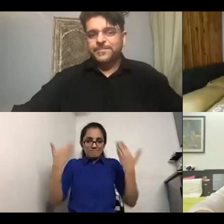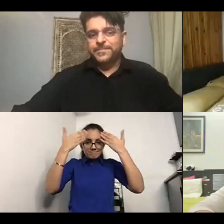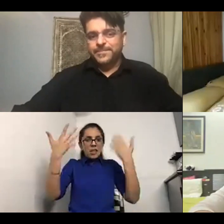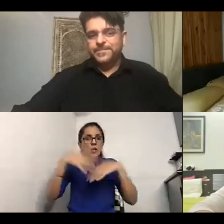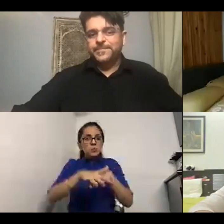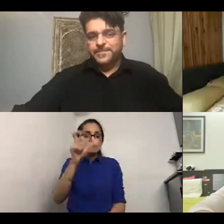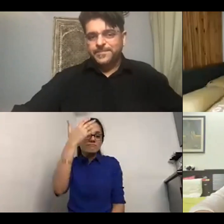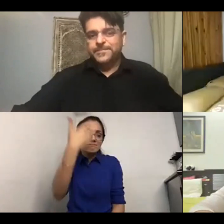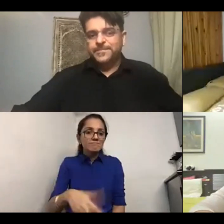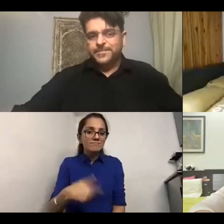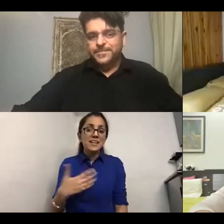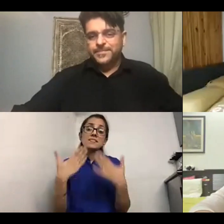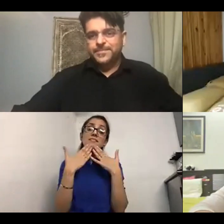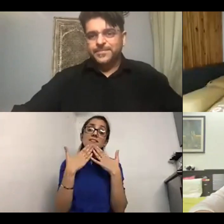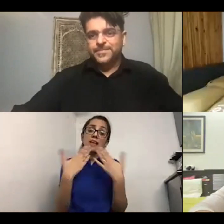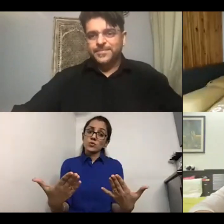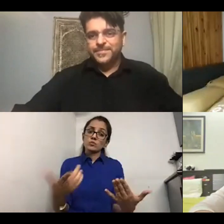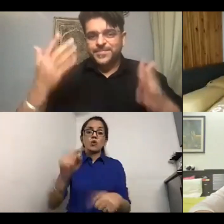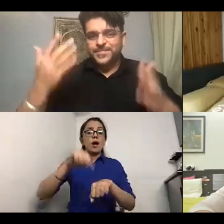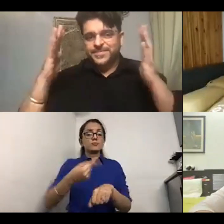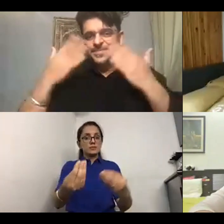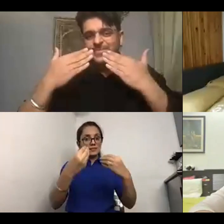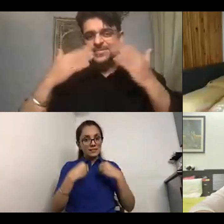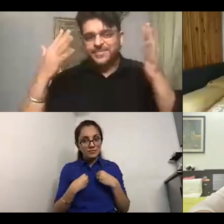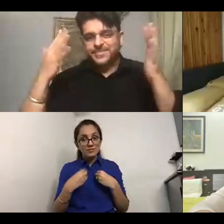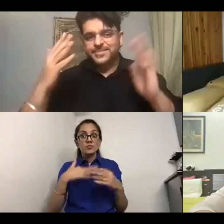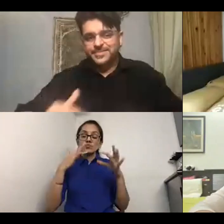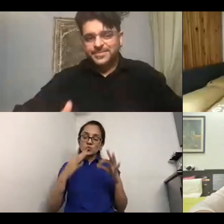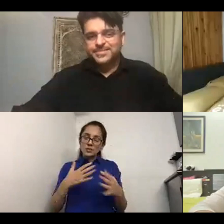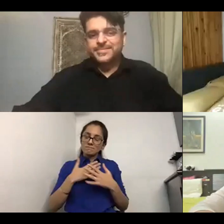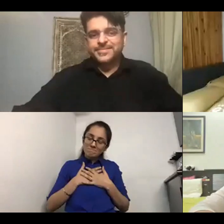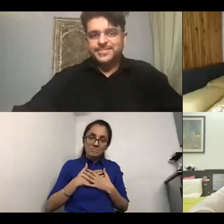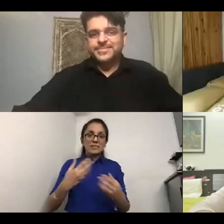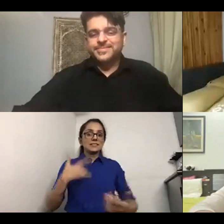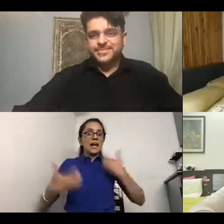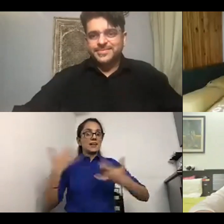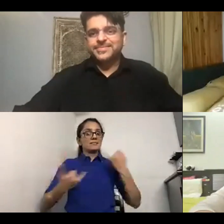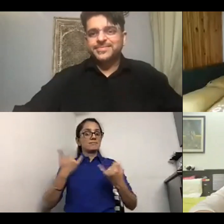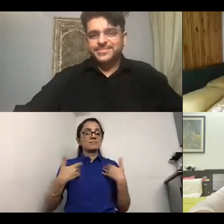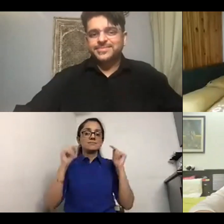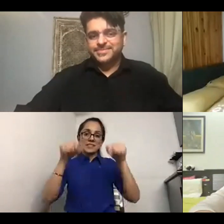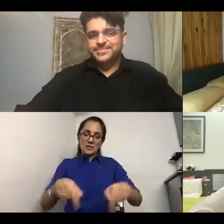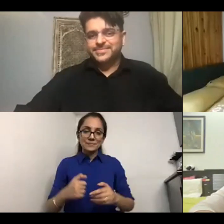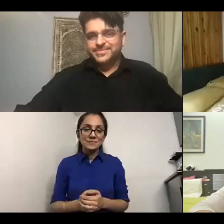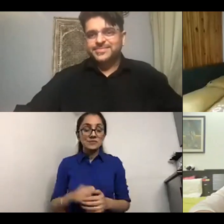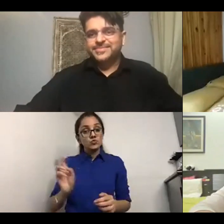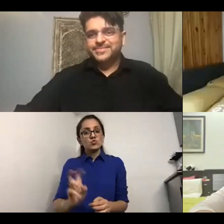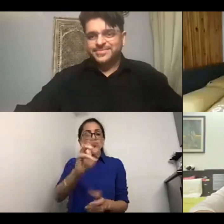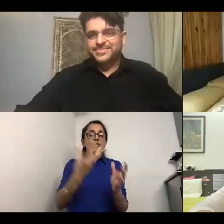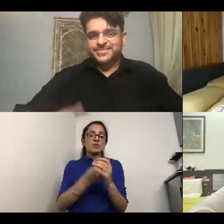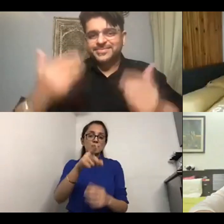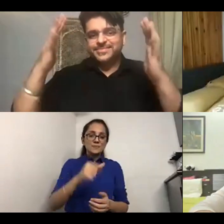inclusive. So thank you for this opportunity. I'm actually truly excited to be in this journey with all of